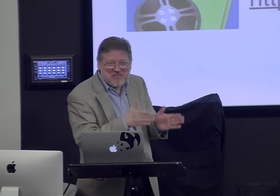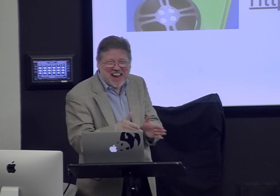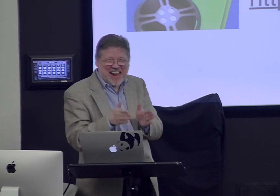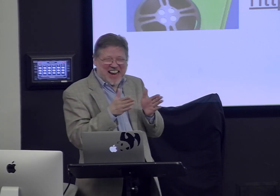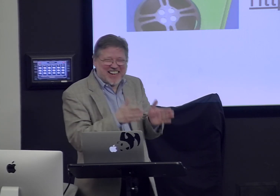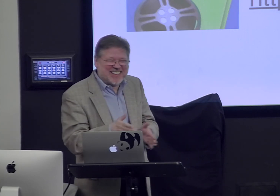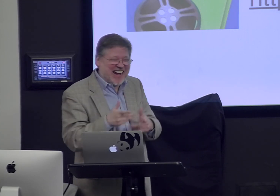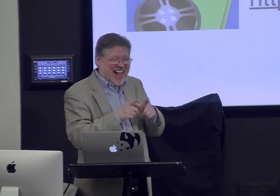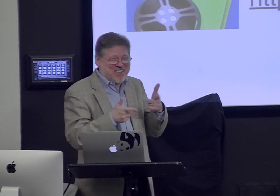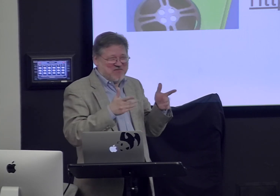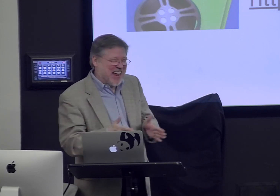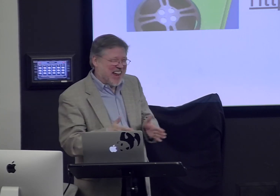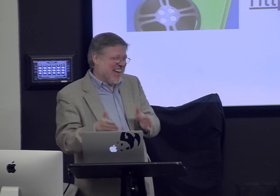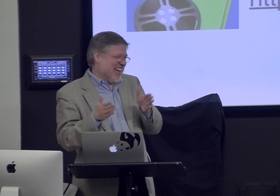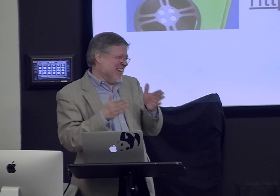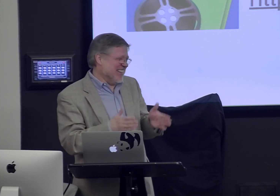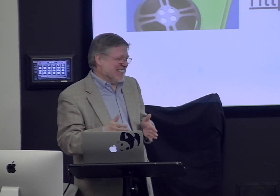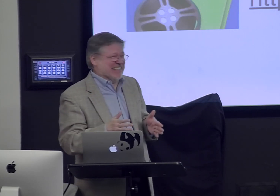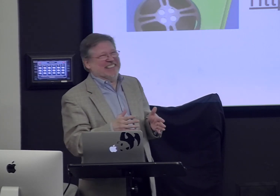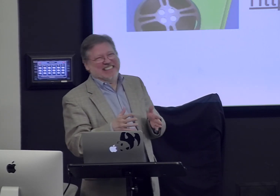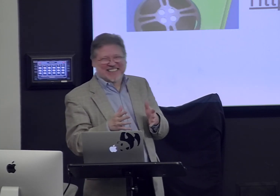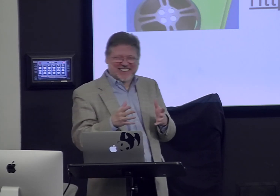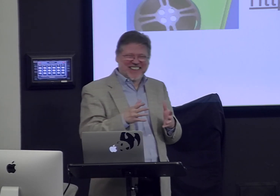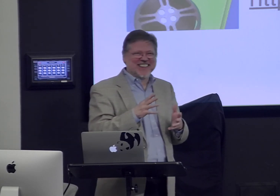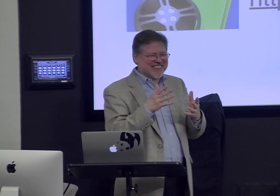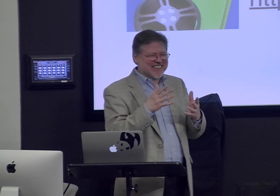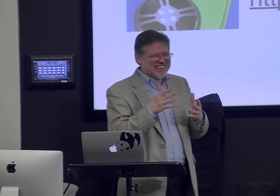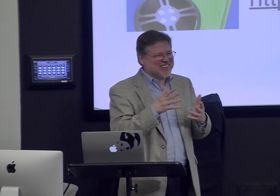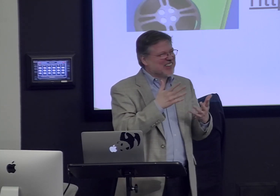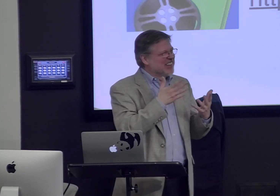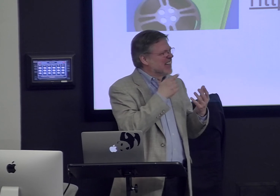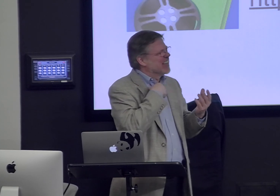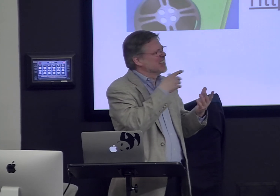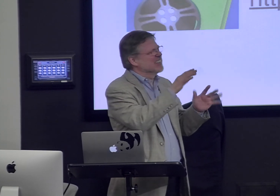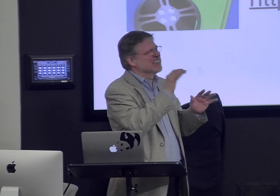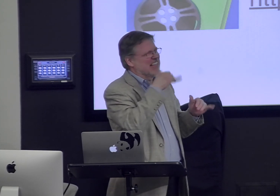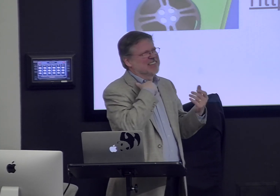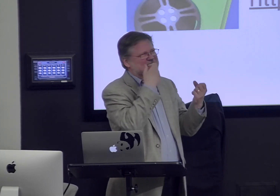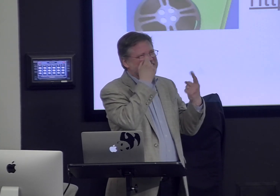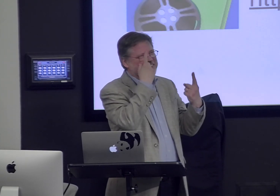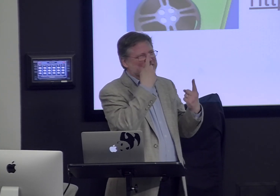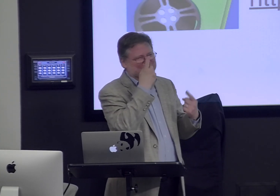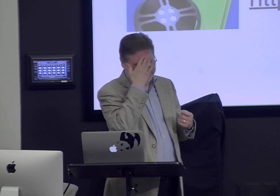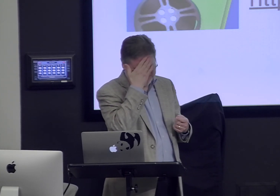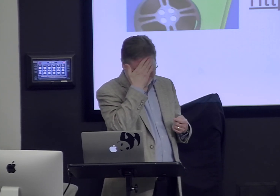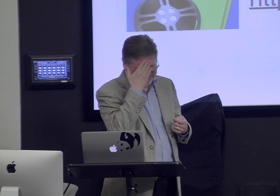good question. I'm sure it also relates to policy and planning and language planning.